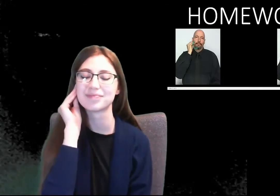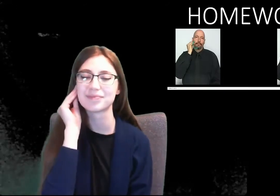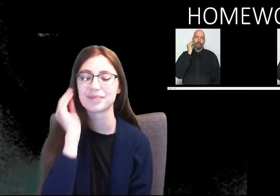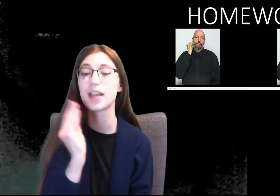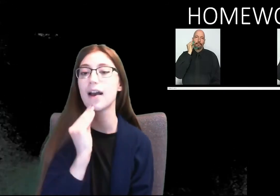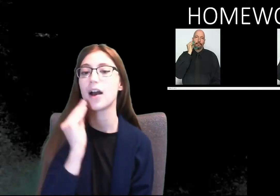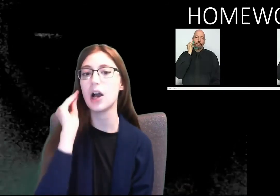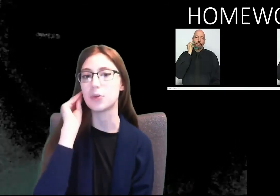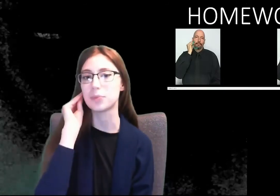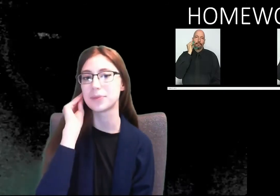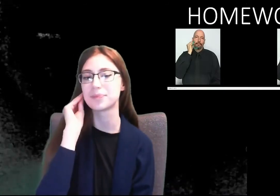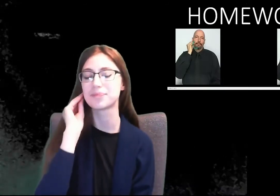Home.